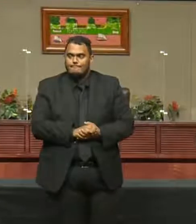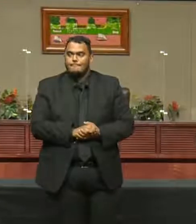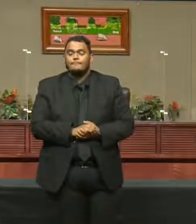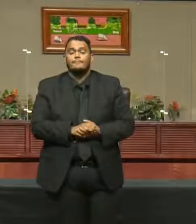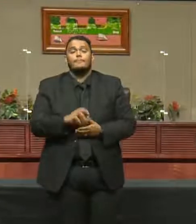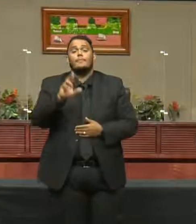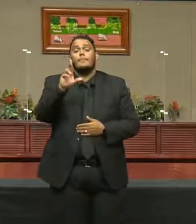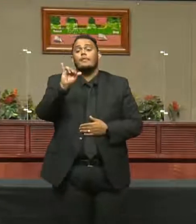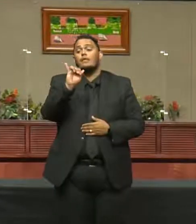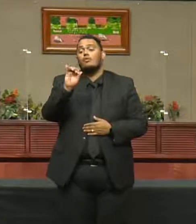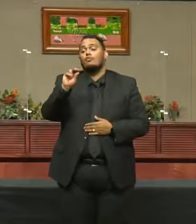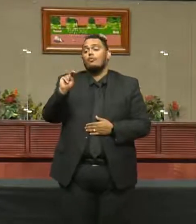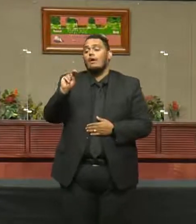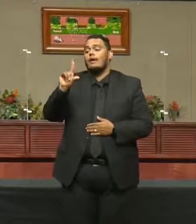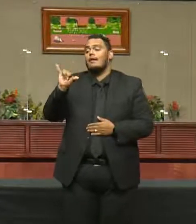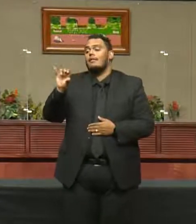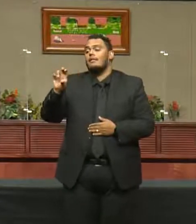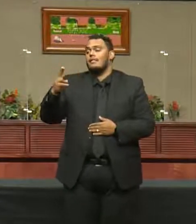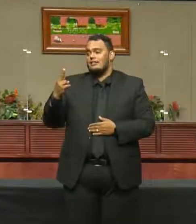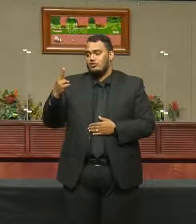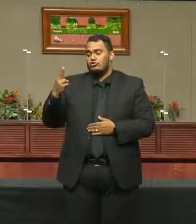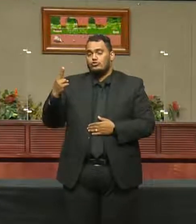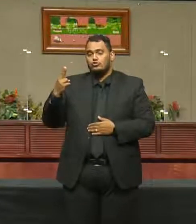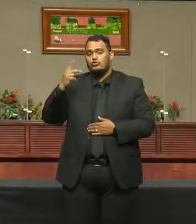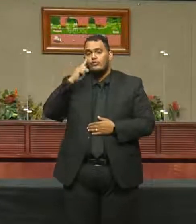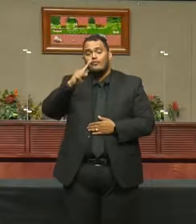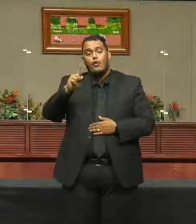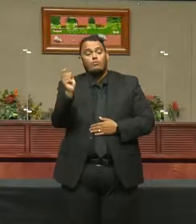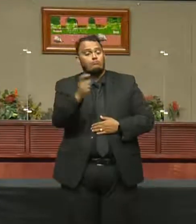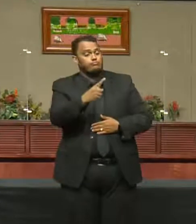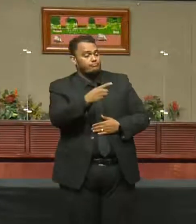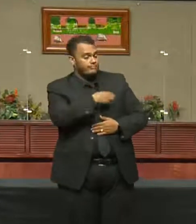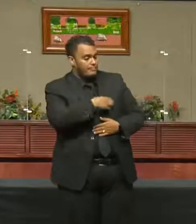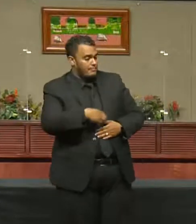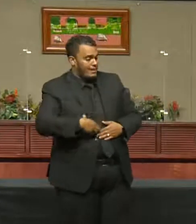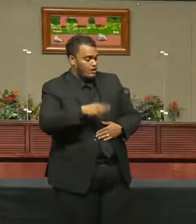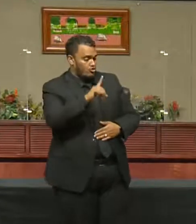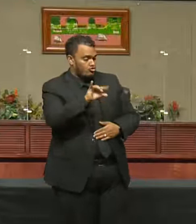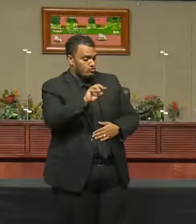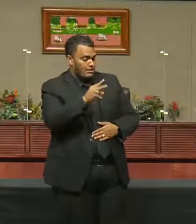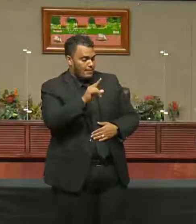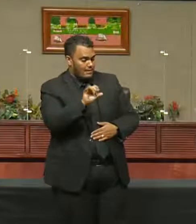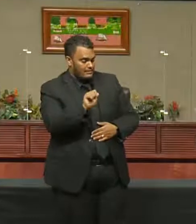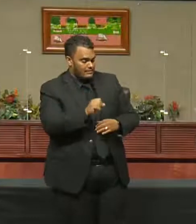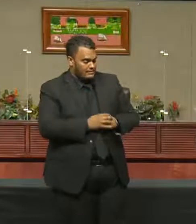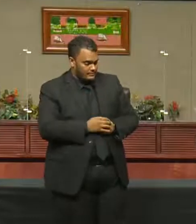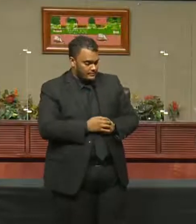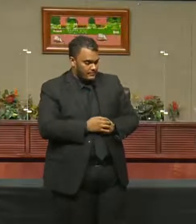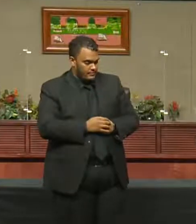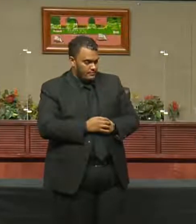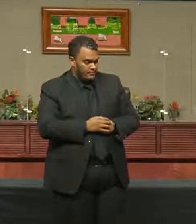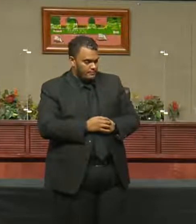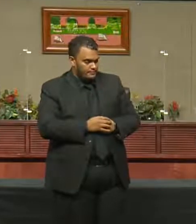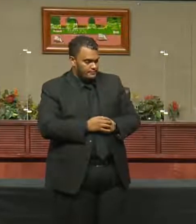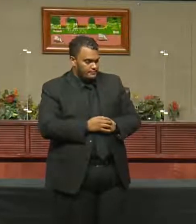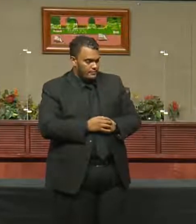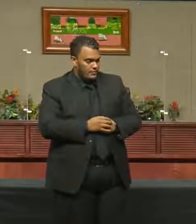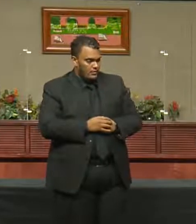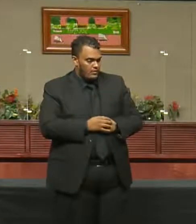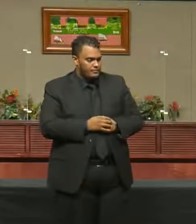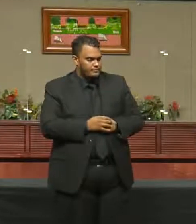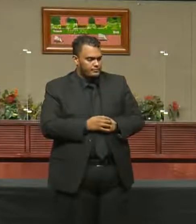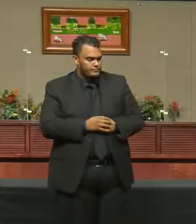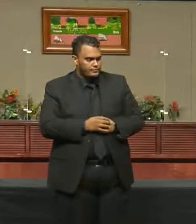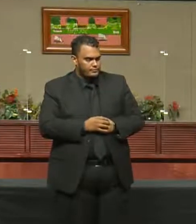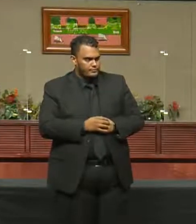Orlando Business Journal from Mayor Demings. With the county slowly easing restrictions on certain amenities, when do you expect the county might encourage entertainment venues